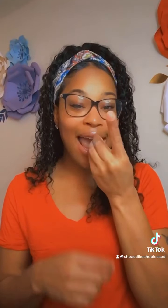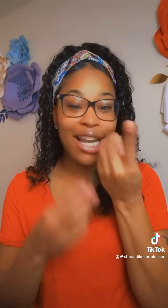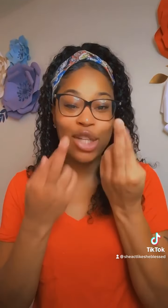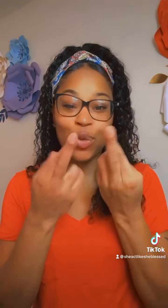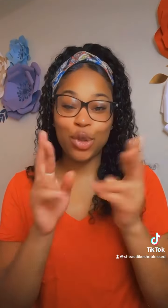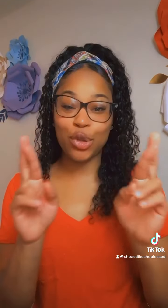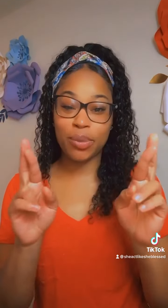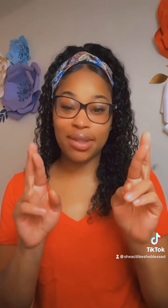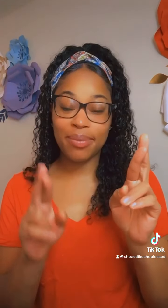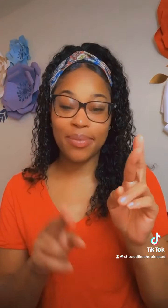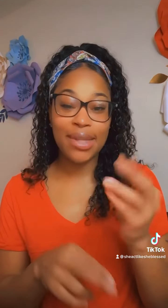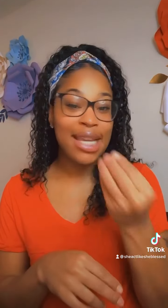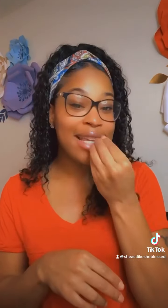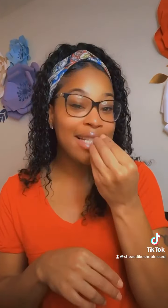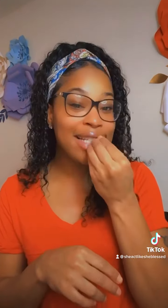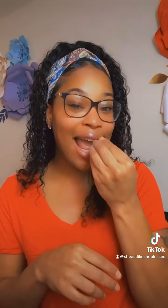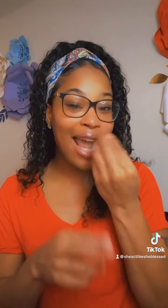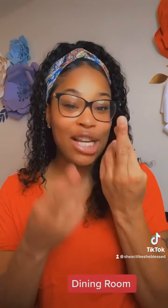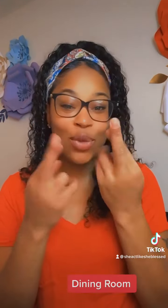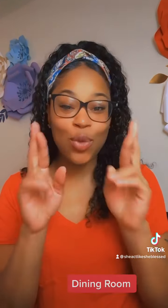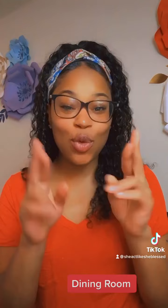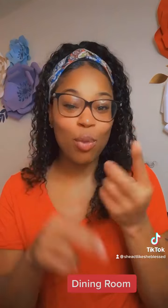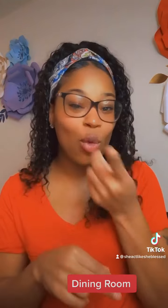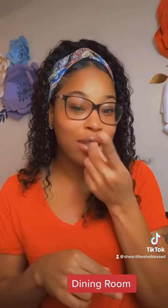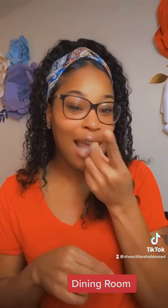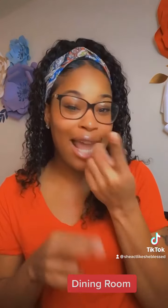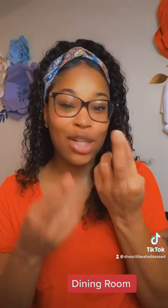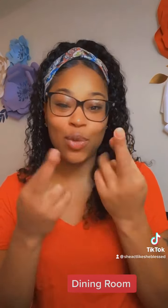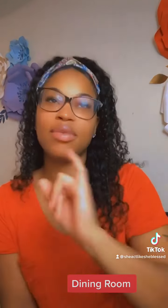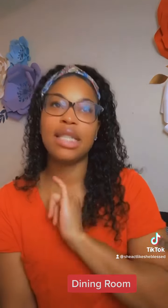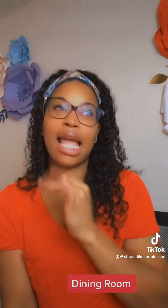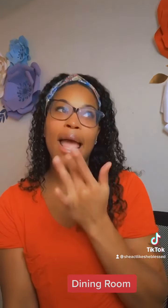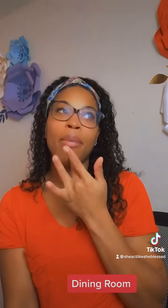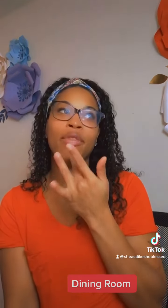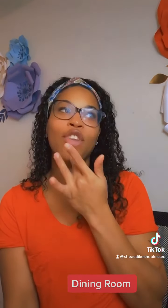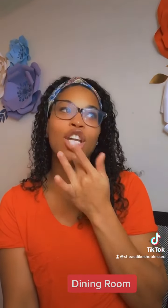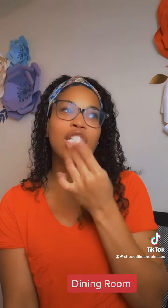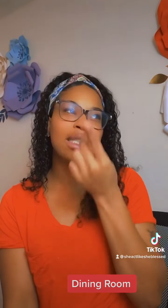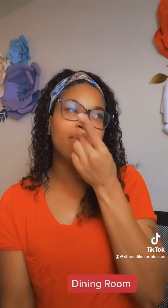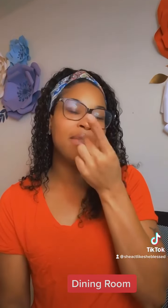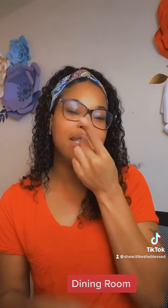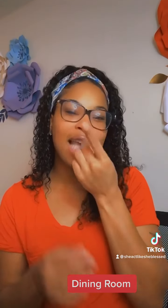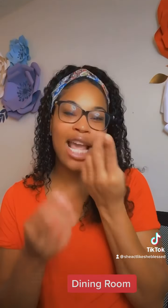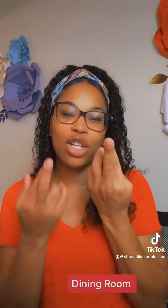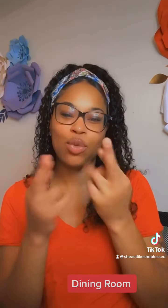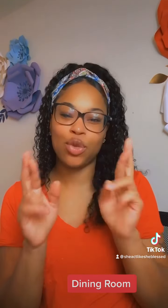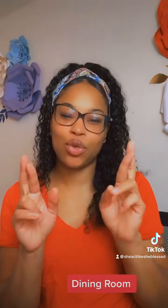Dining room. Dining room or dining room. I prefer dining room.